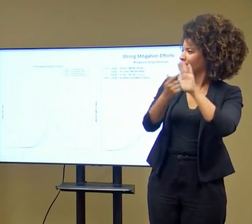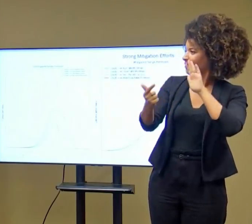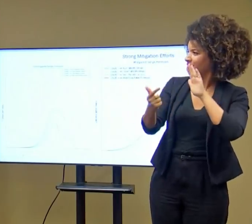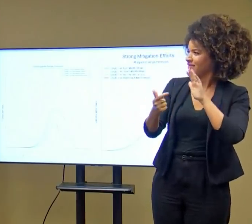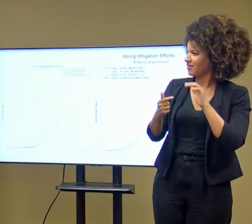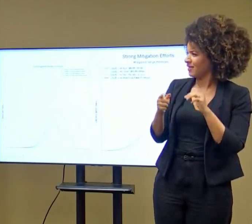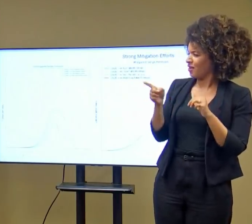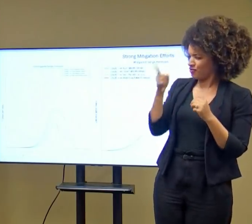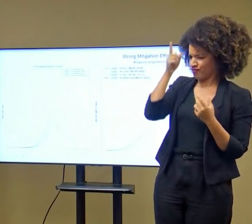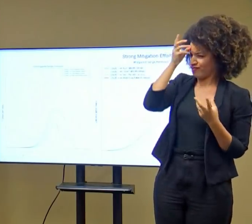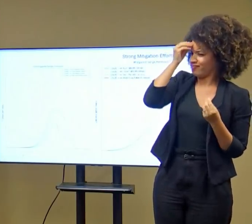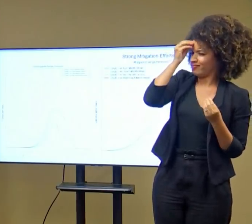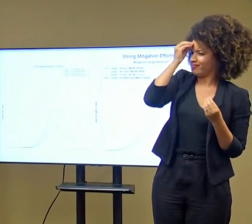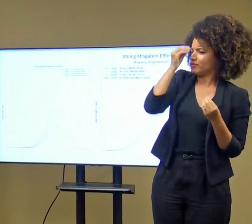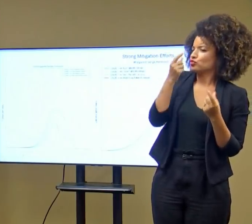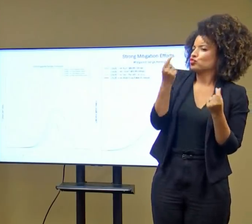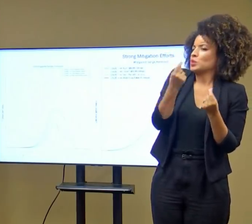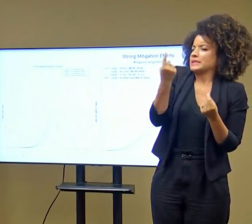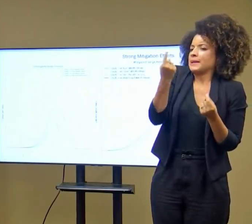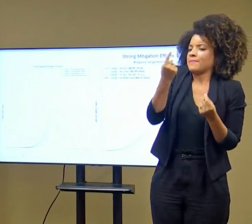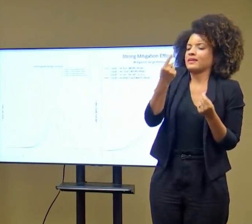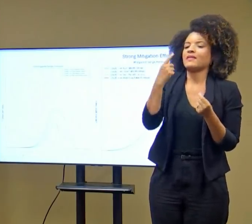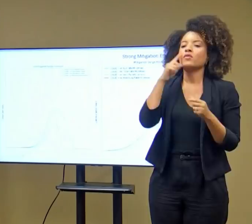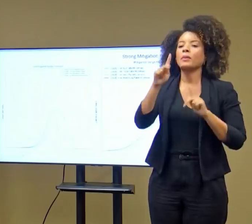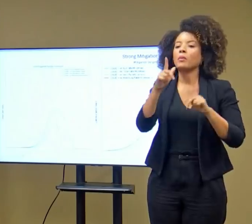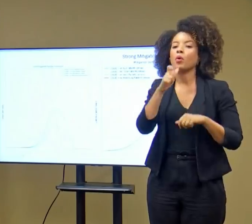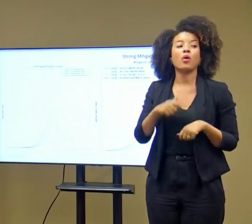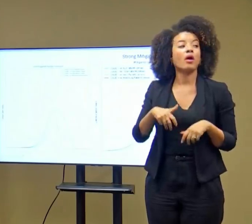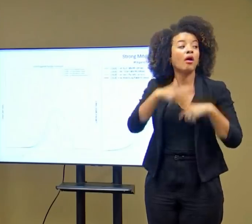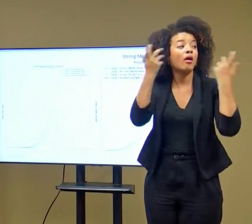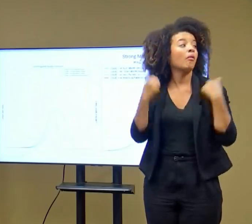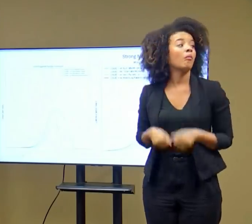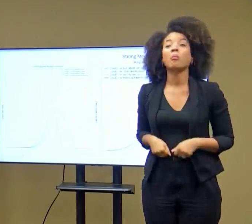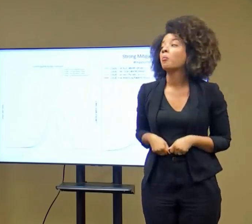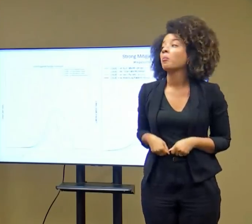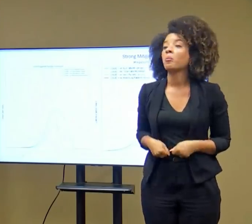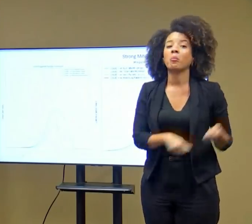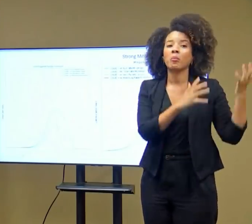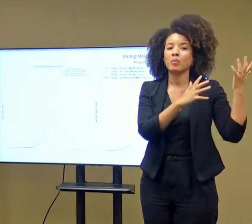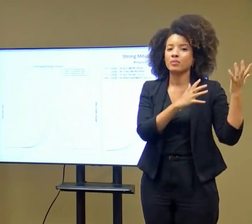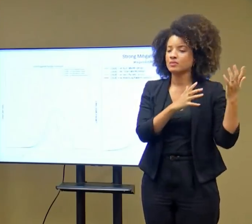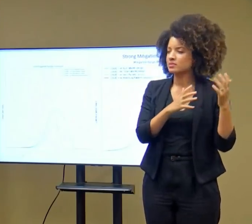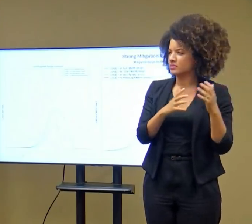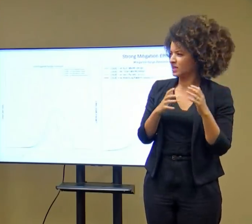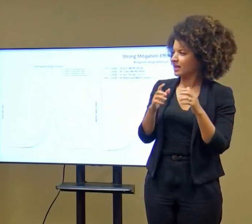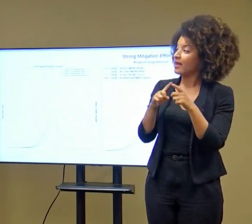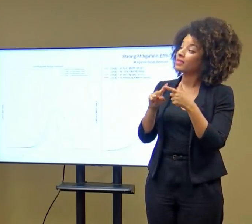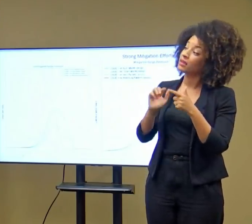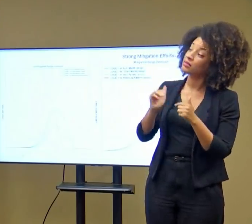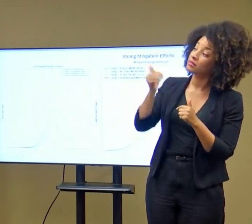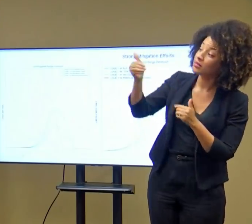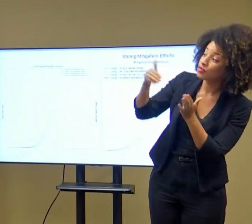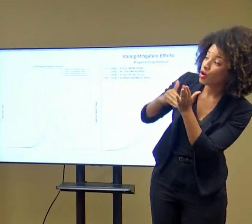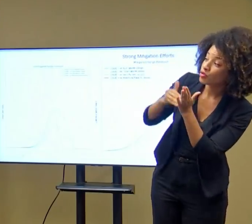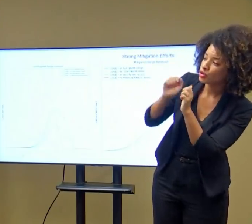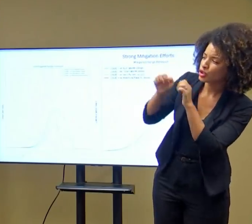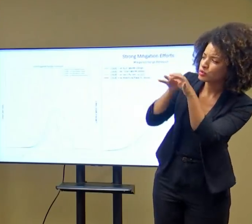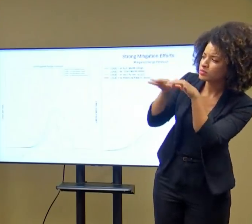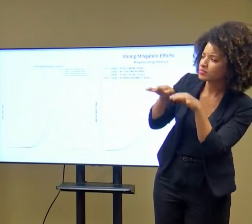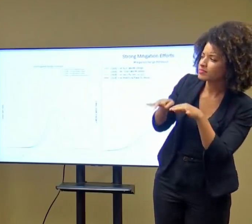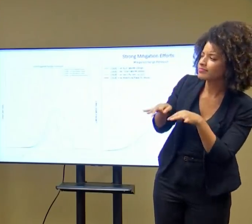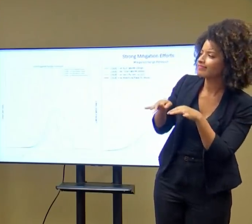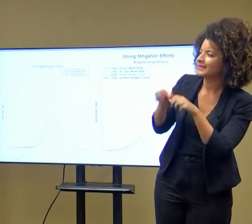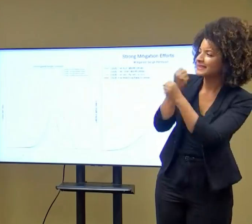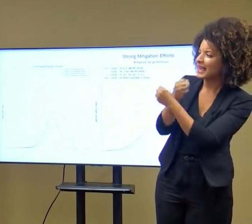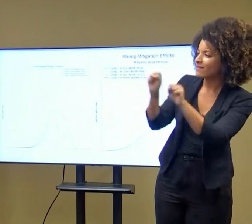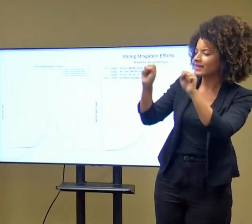county considered doing anything for littering PPE anywhere? And Dr. Wong, can you possibly talk about the safety impacts of that as well? Just in grocery